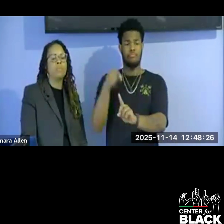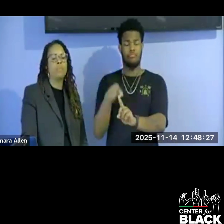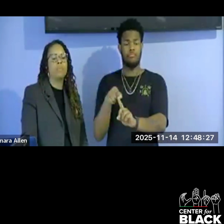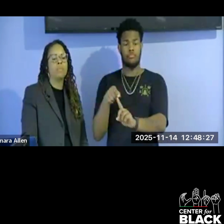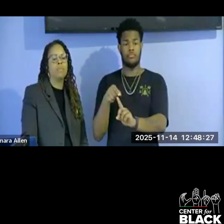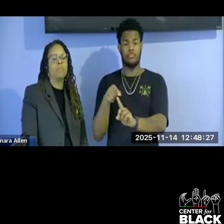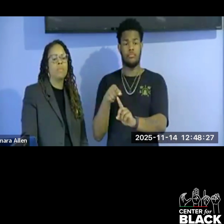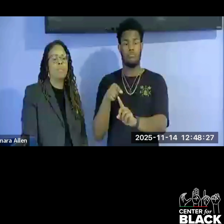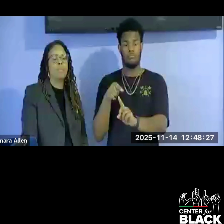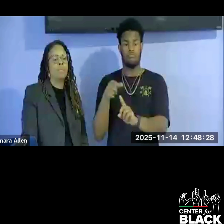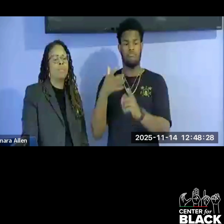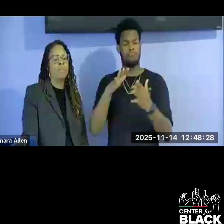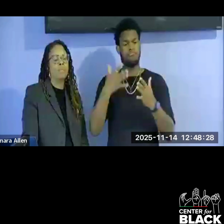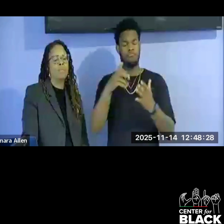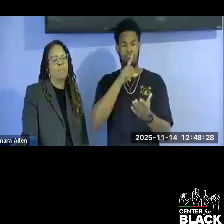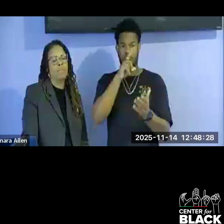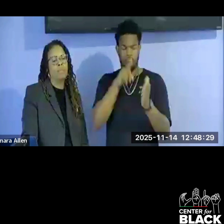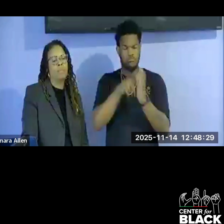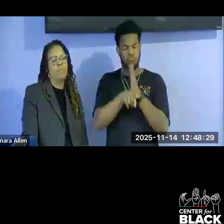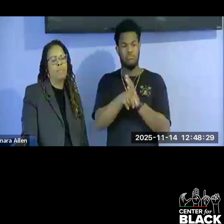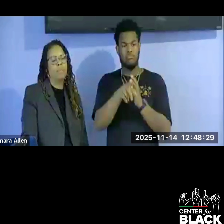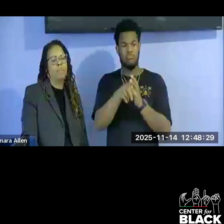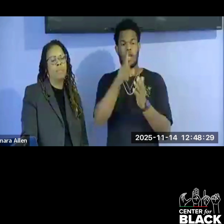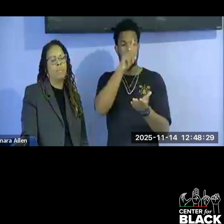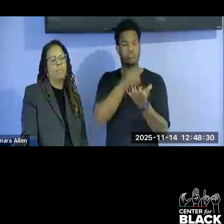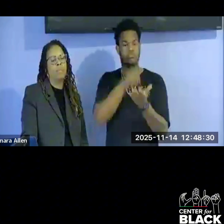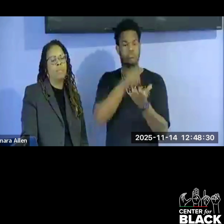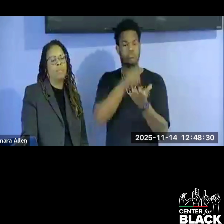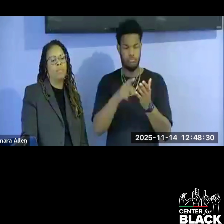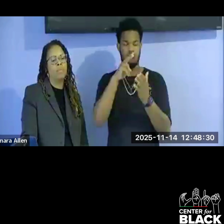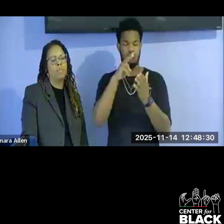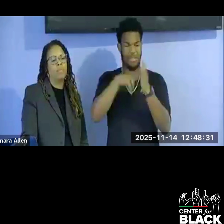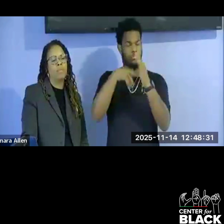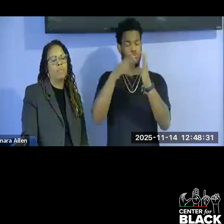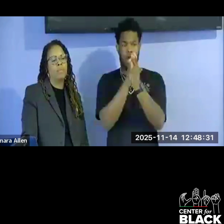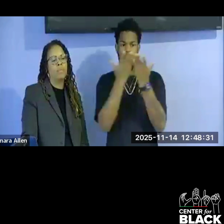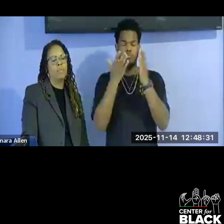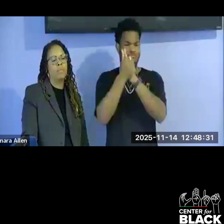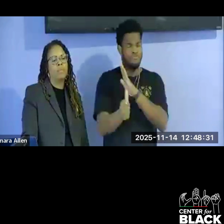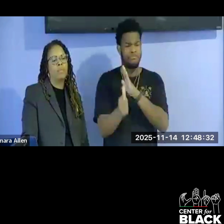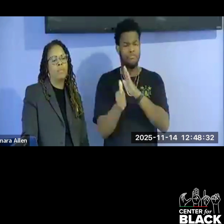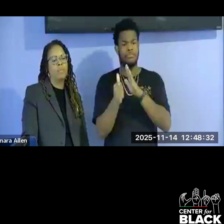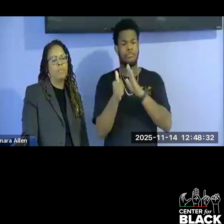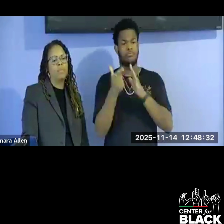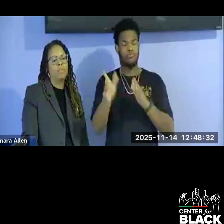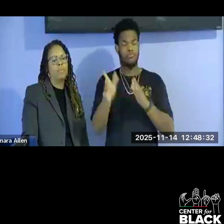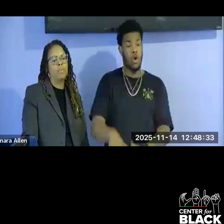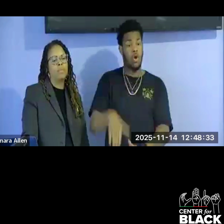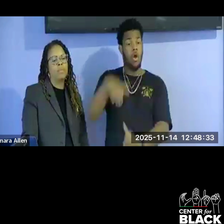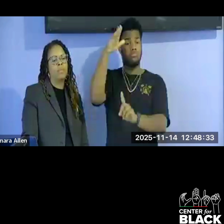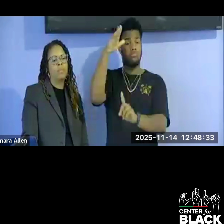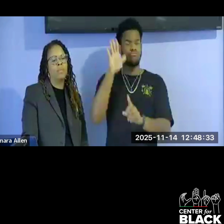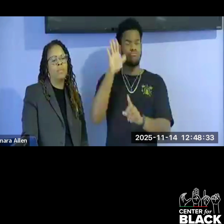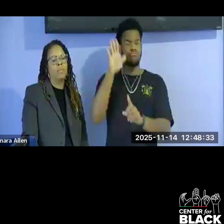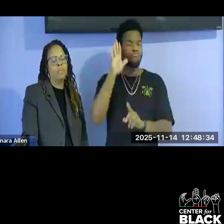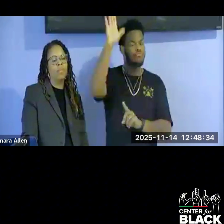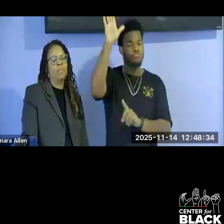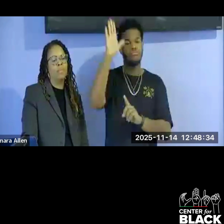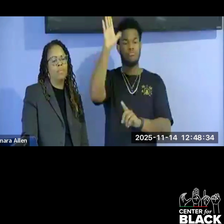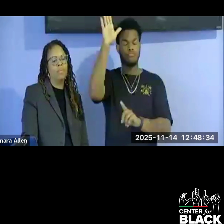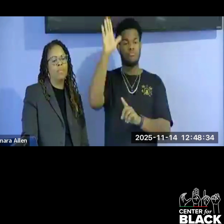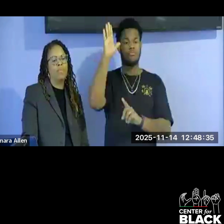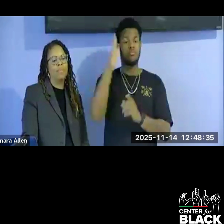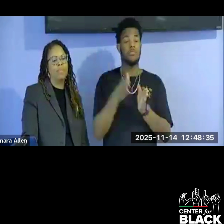I'm wondering, how will Dr. English make her future research happen? What would that look like? Will it